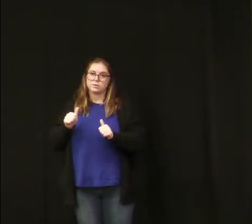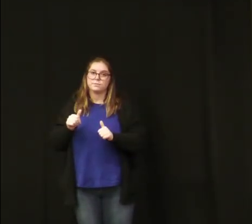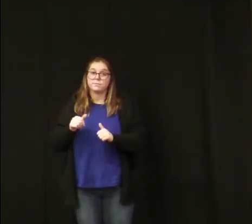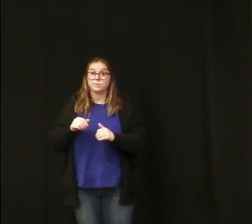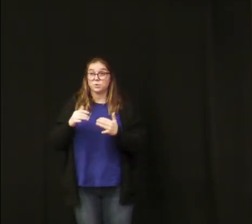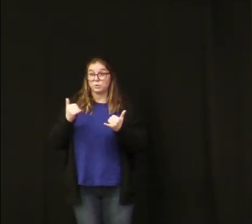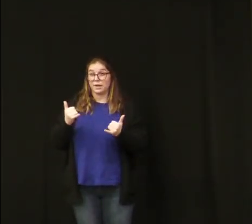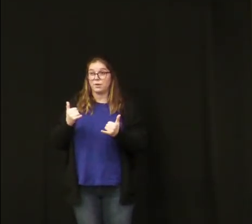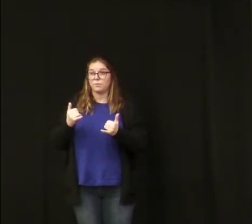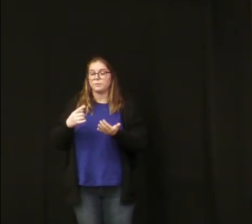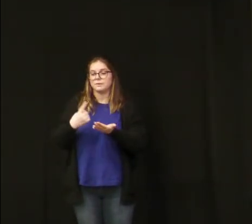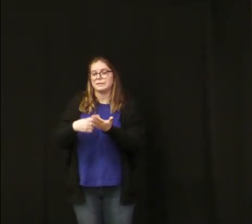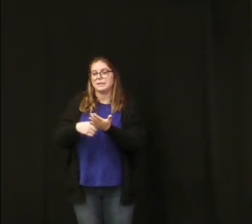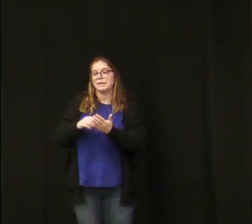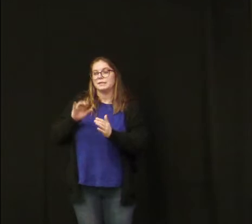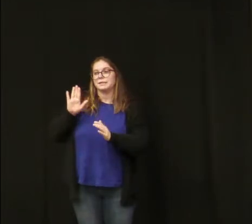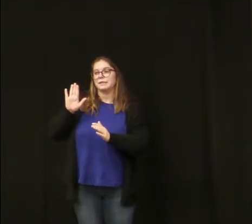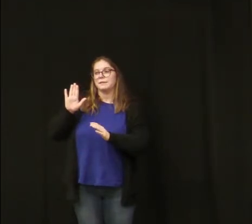hearing loss impacts